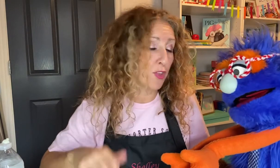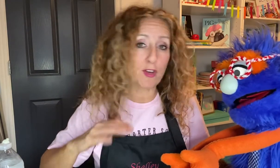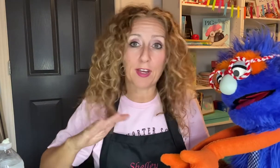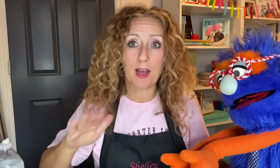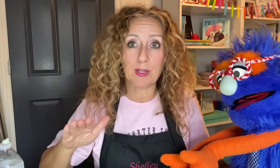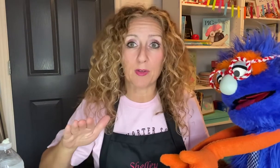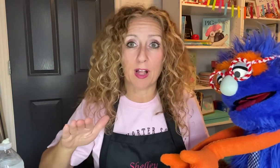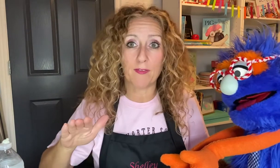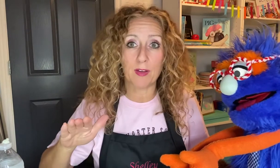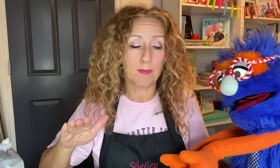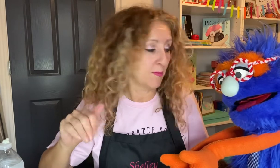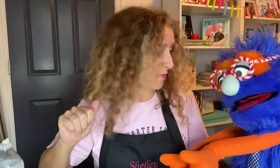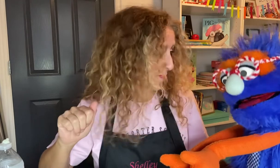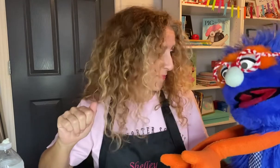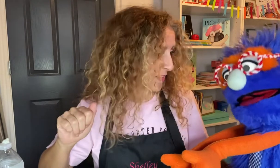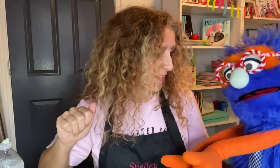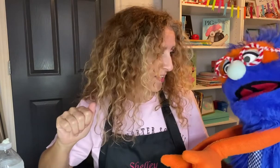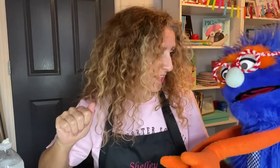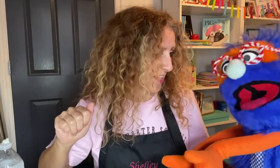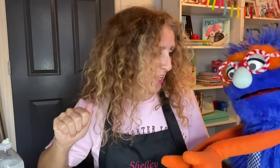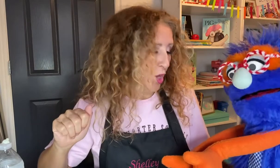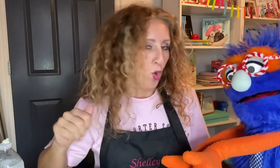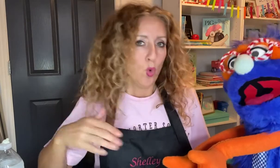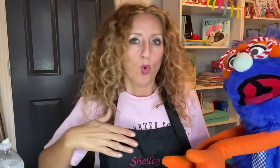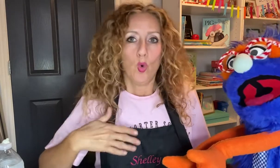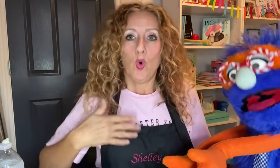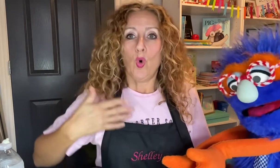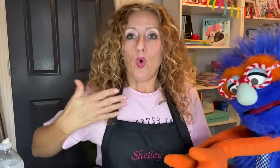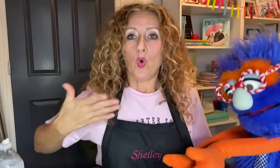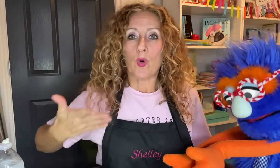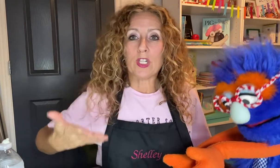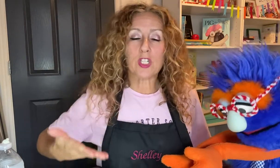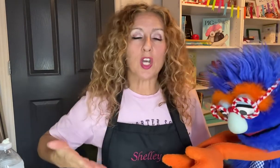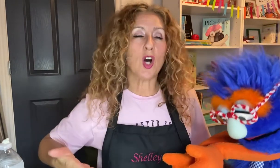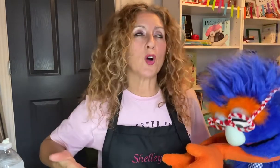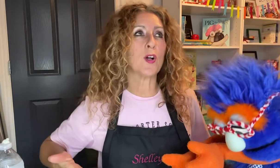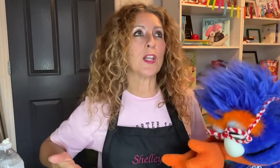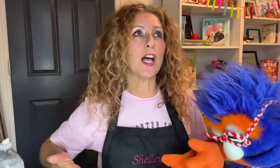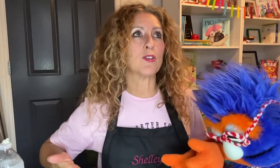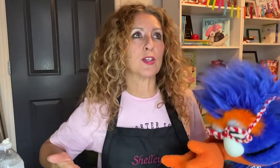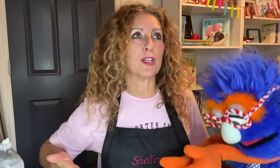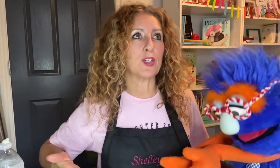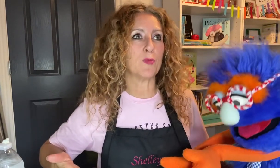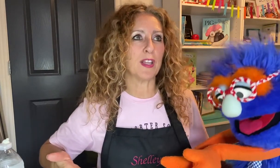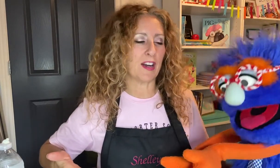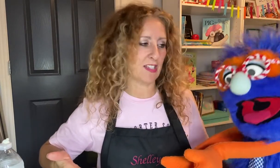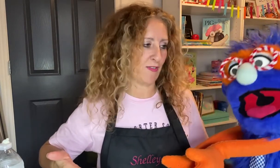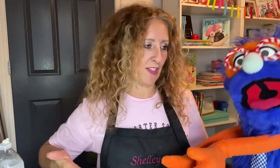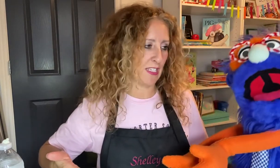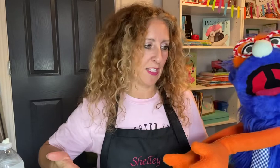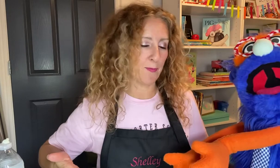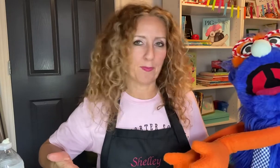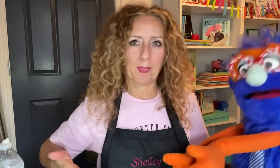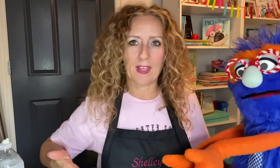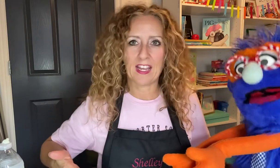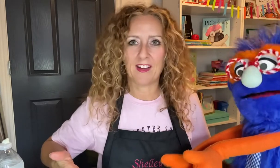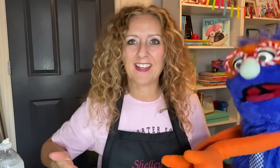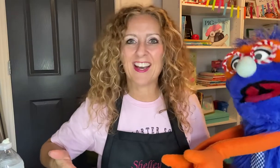think you can help me do all of them? Let me get a big breath. Oh, we're so close. Only two more letters after this. Okay. go,